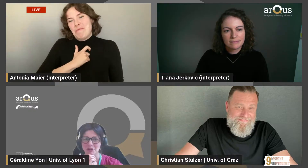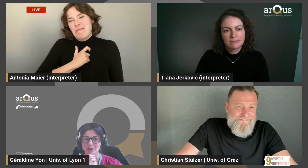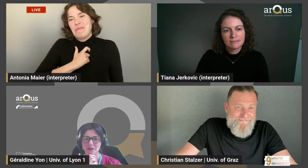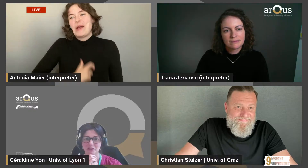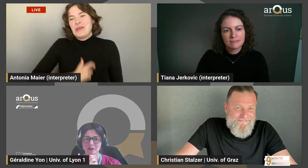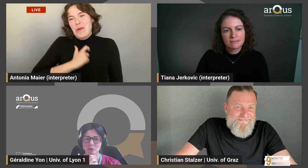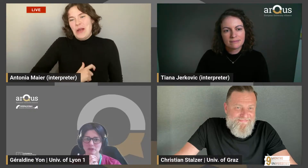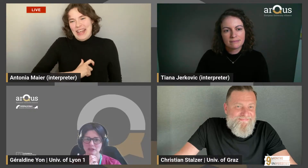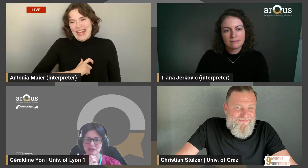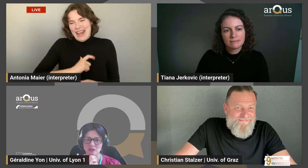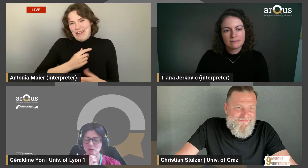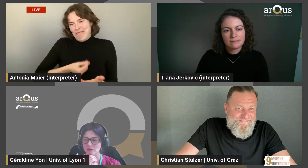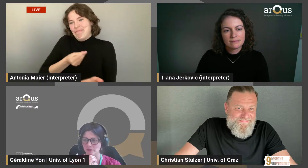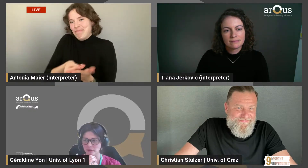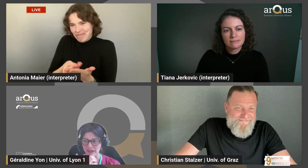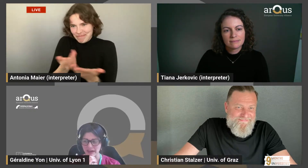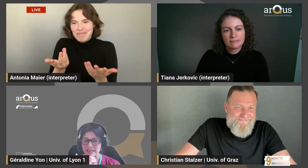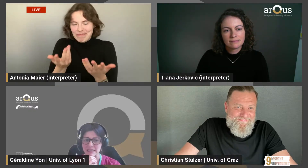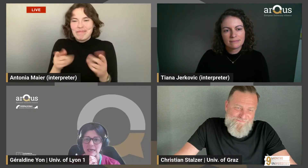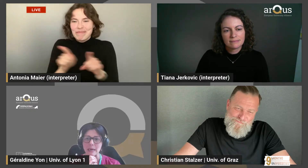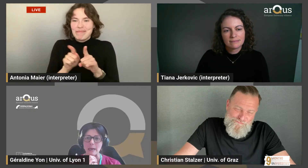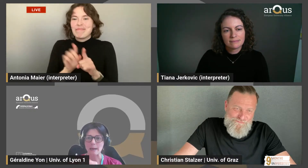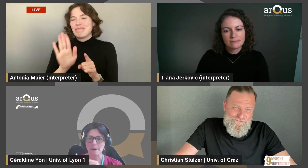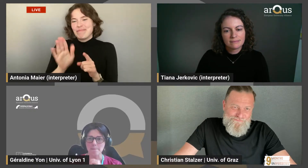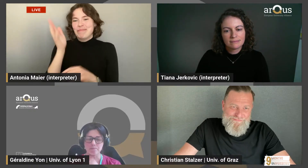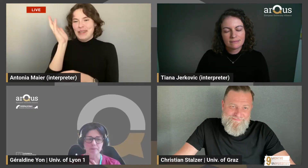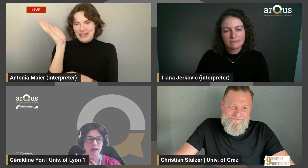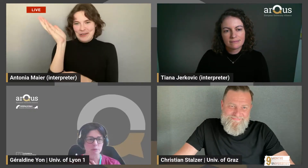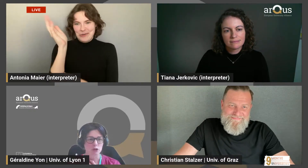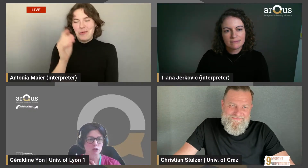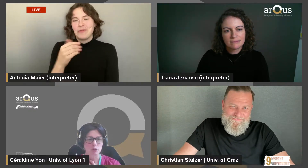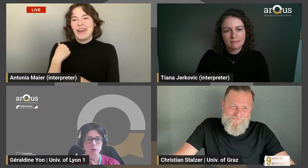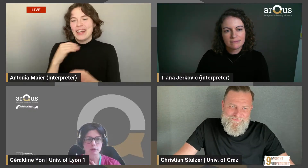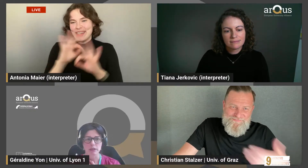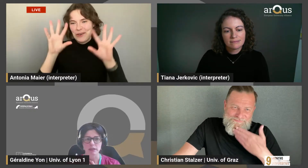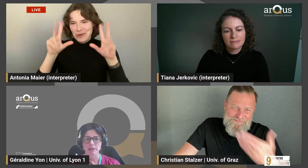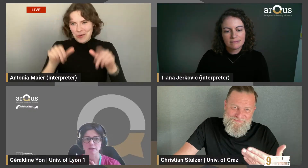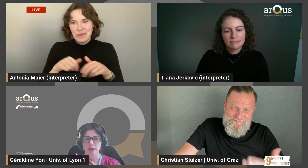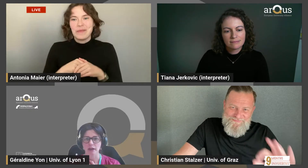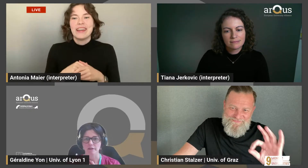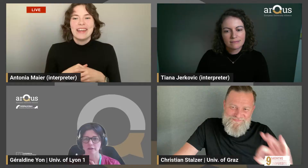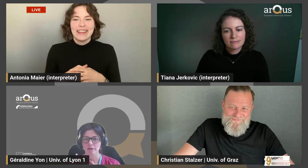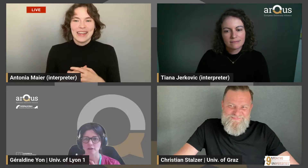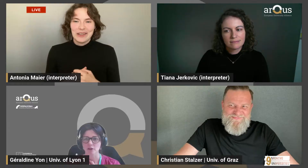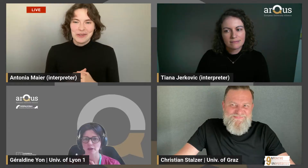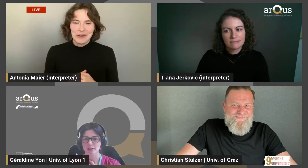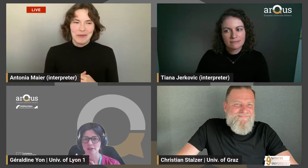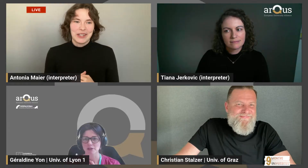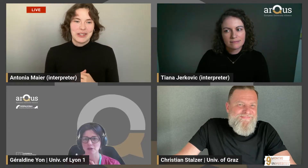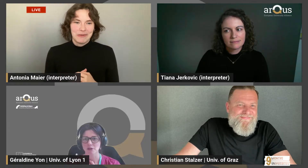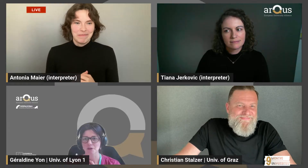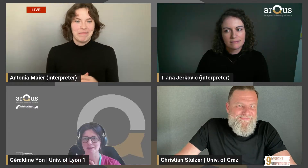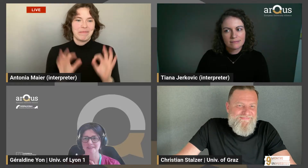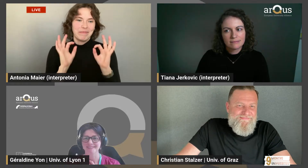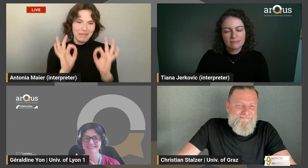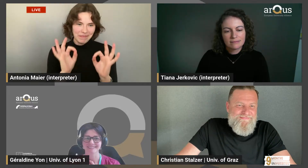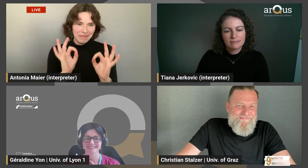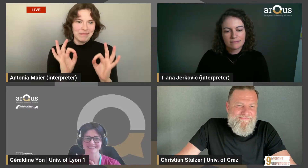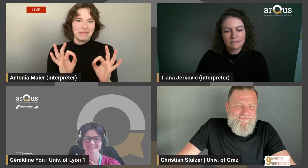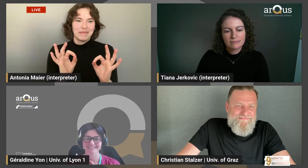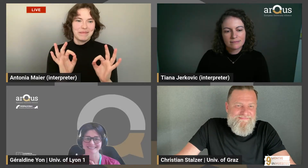comment on the presentation. It was very, very nice. I'm just looking if we have comments